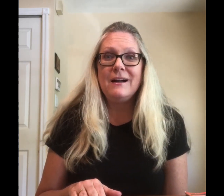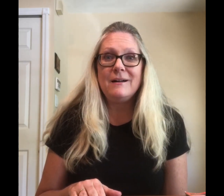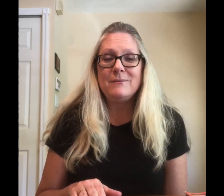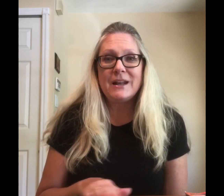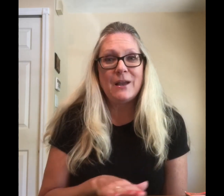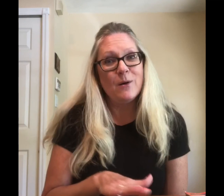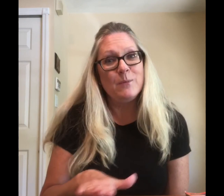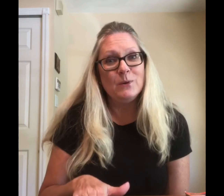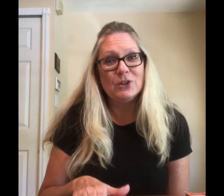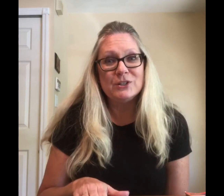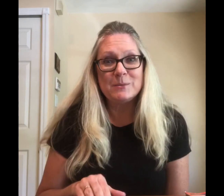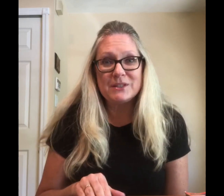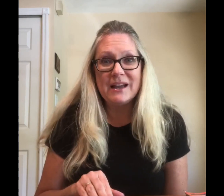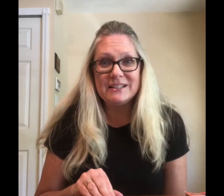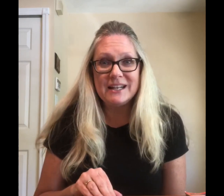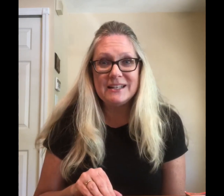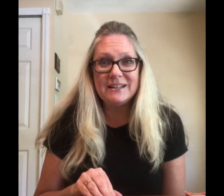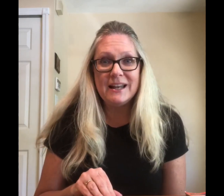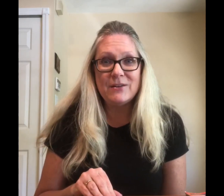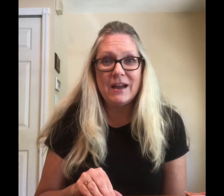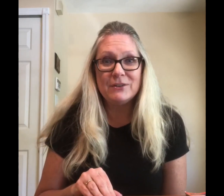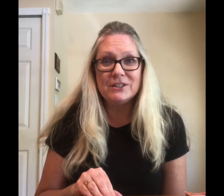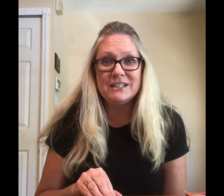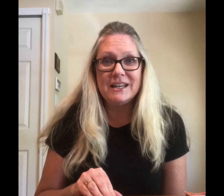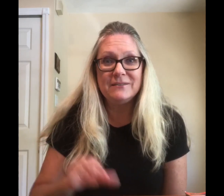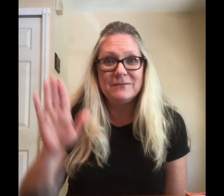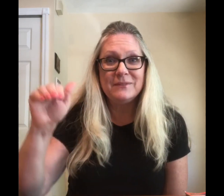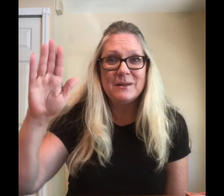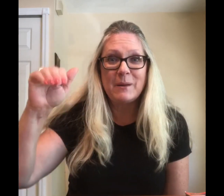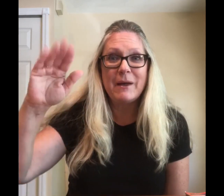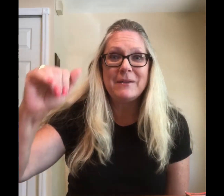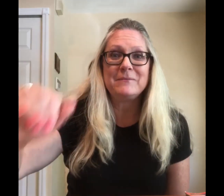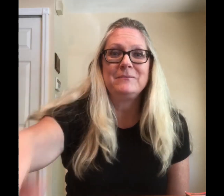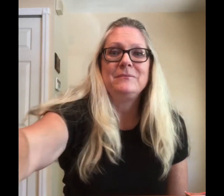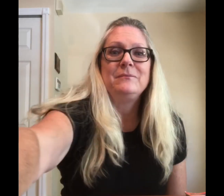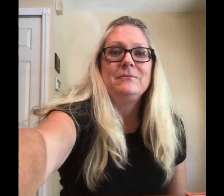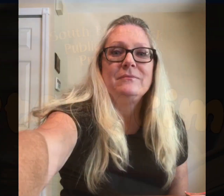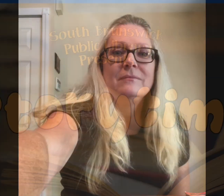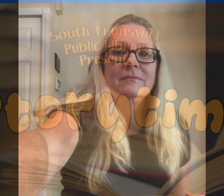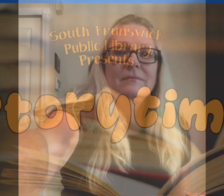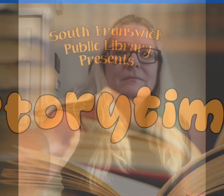and I hope you learned some sign today and you have a good day. Bye-bye.